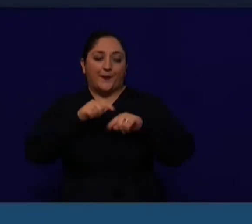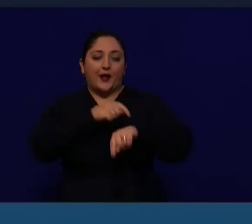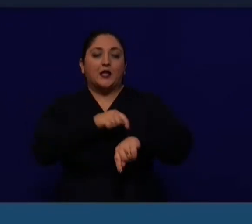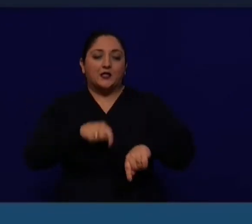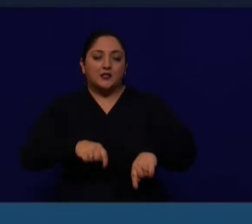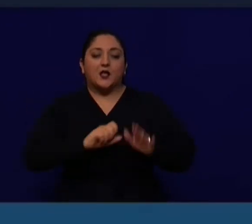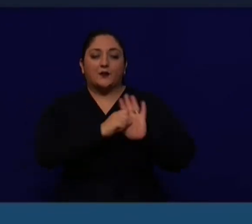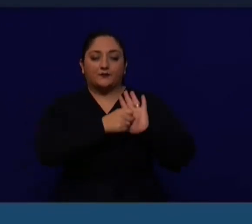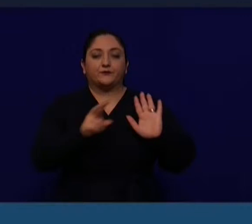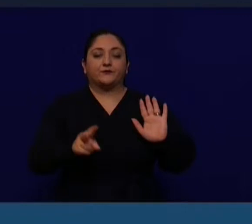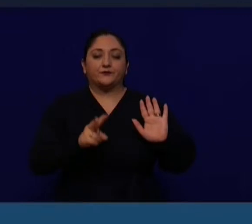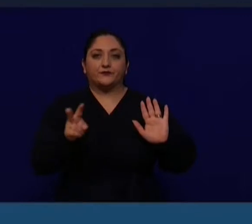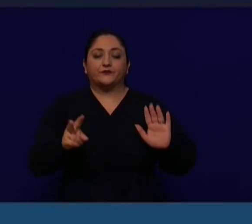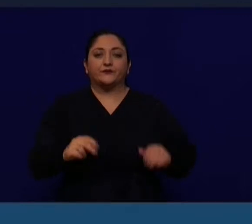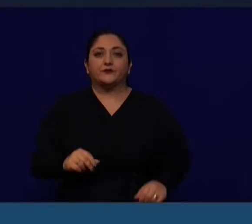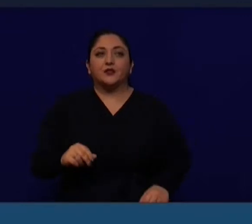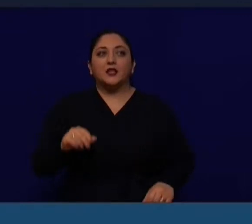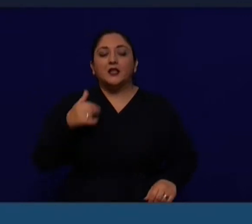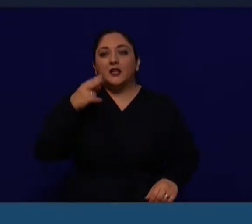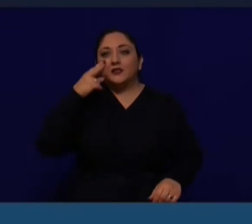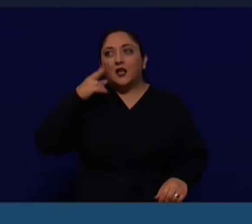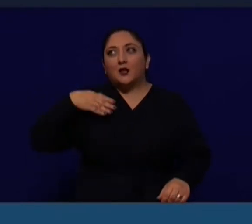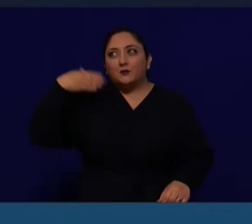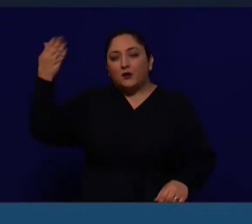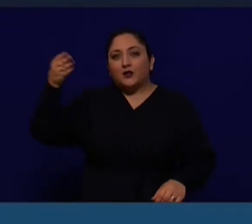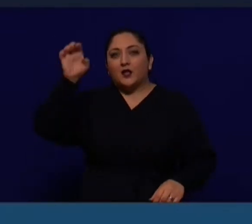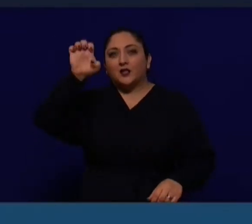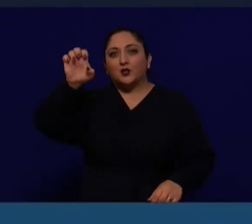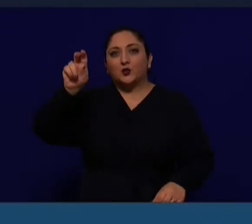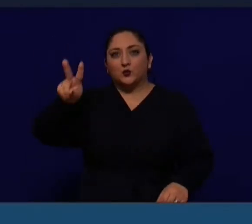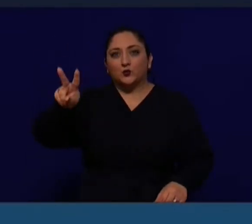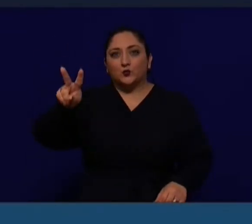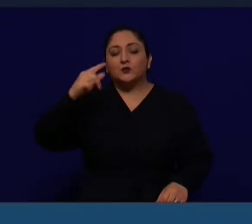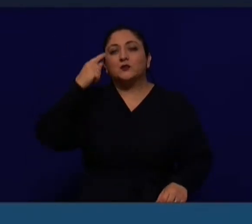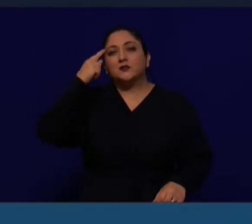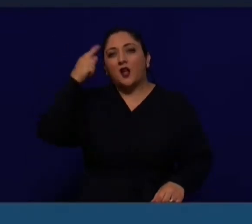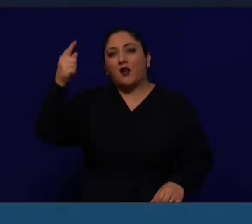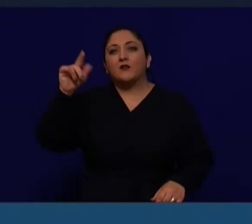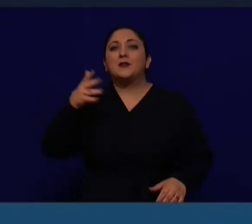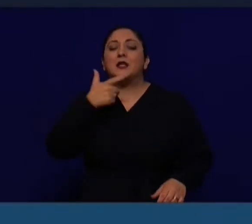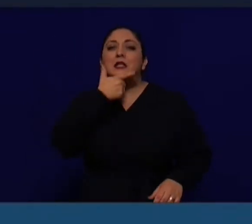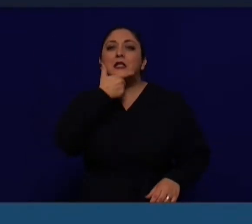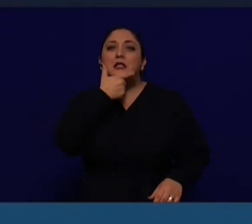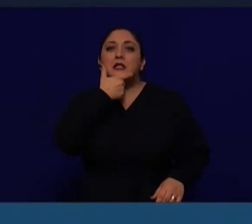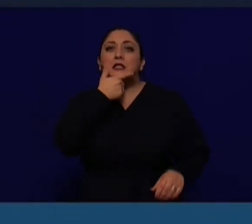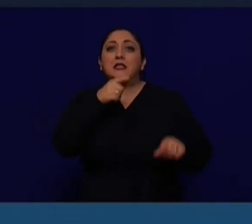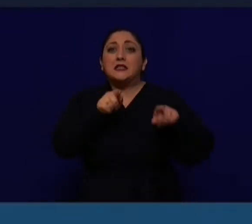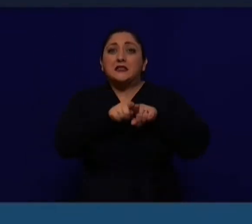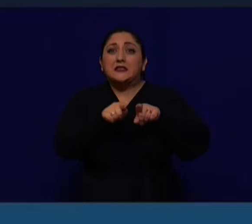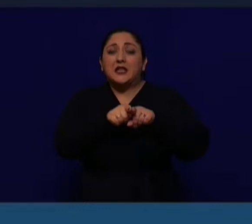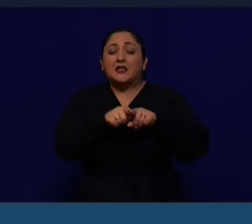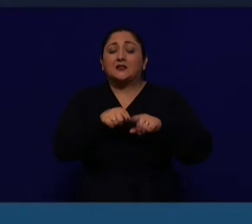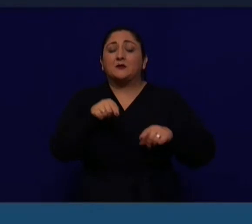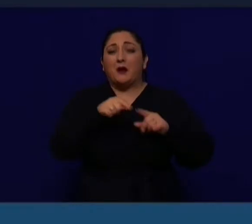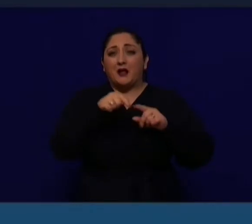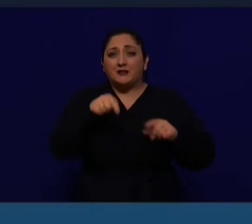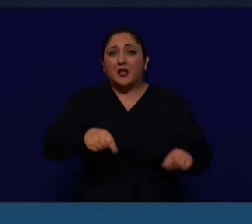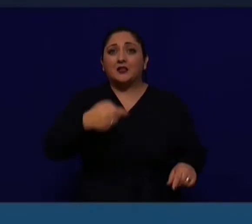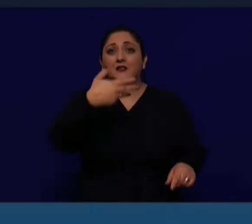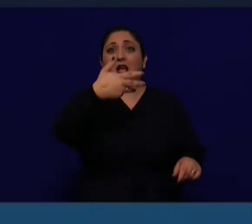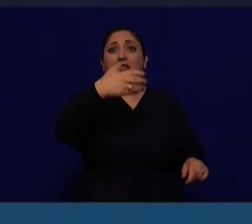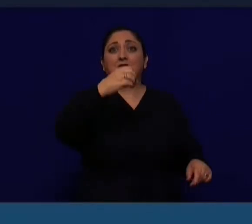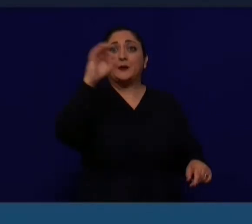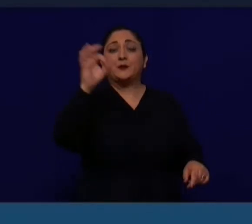tal-pandemija. Kien ħarsu lejn anke pajjiżi Ewropej madwarna nafu li l-Ingilterra għandhom 90% tal-każijiet